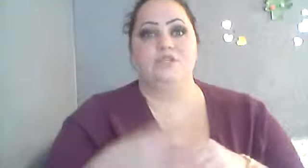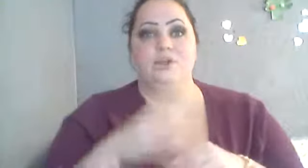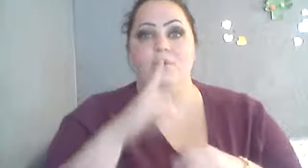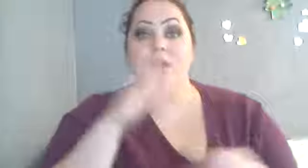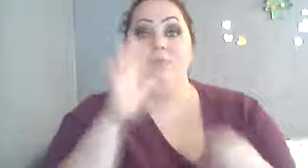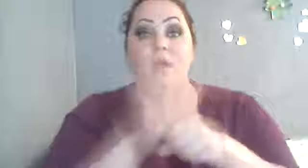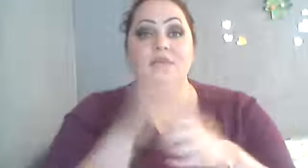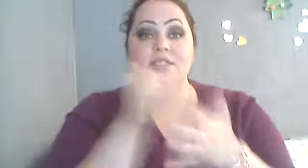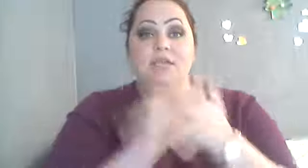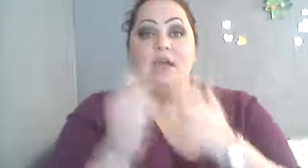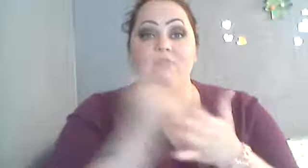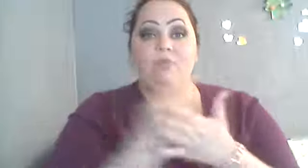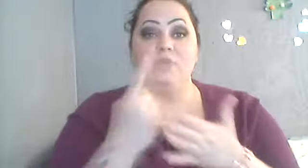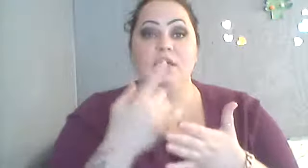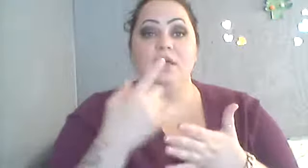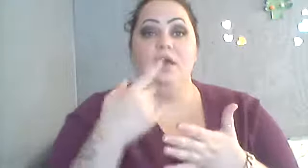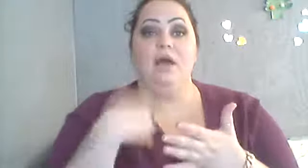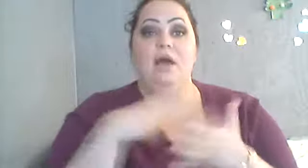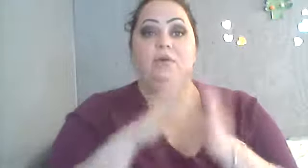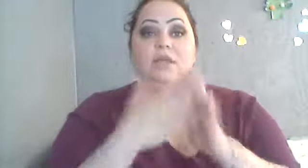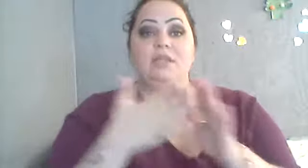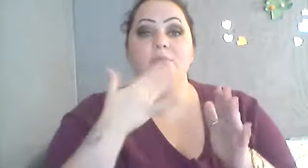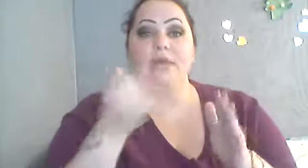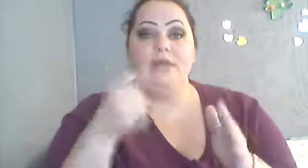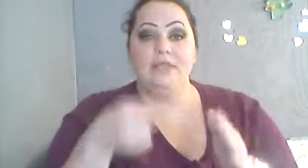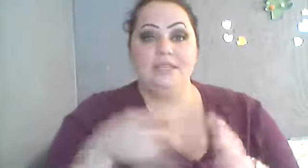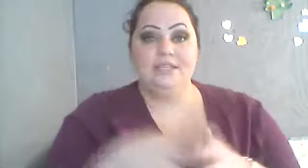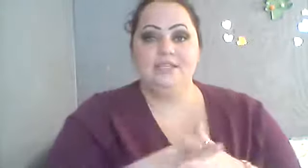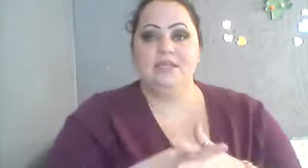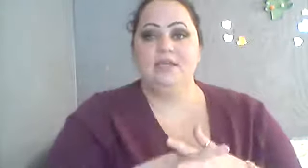So I promise that every week I will get a little better at this.